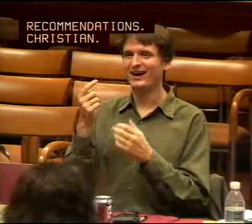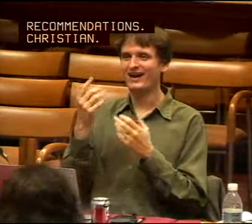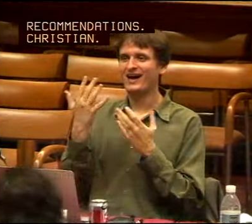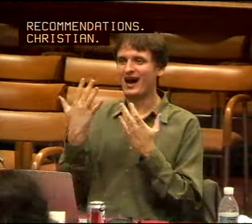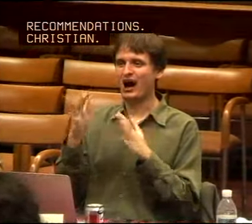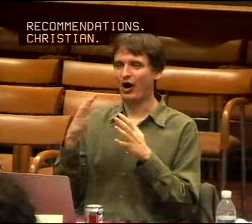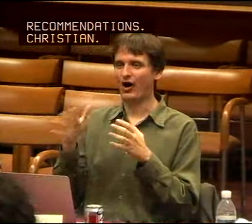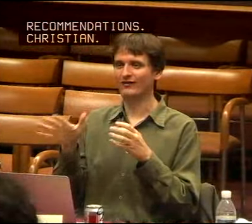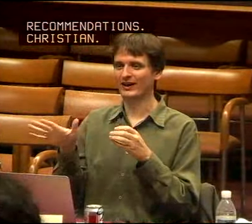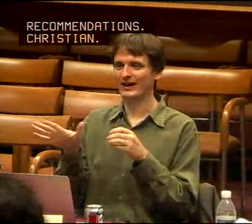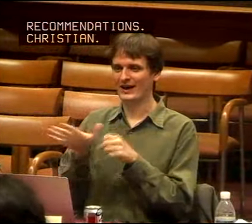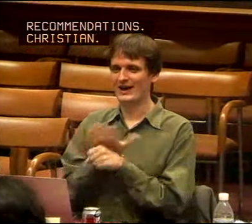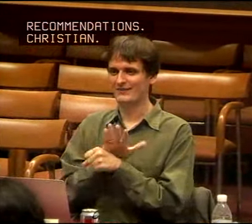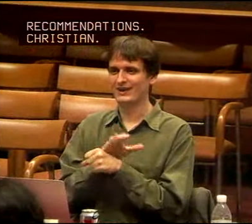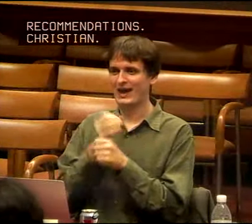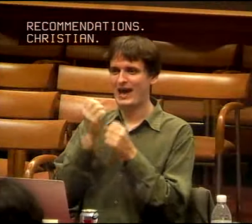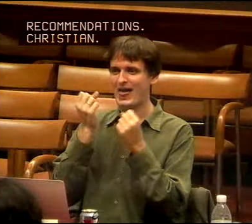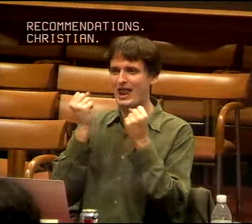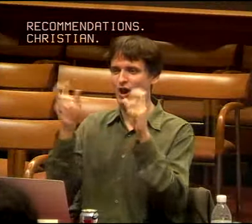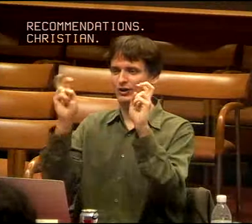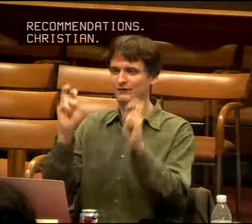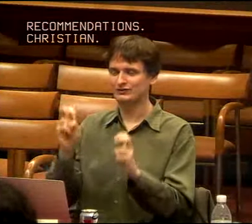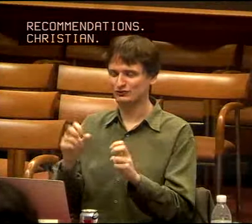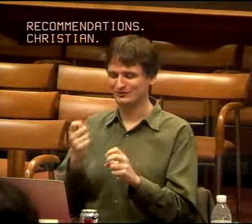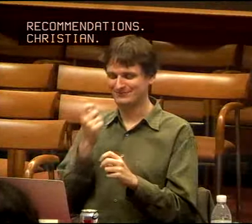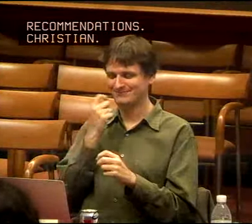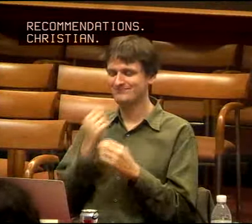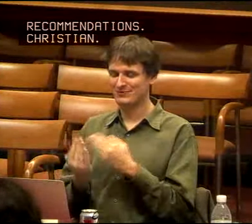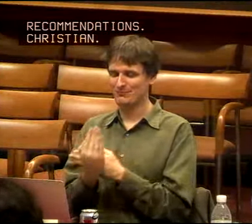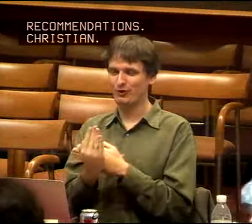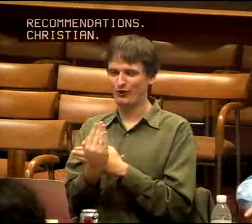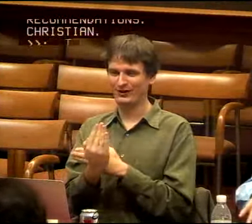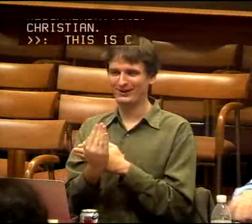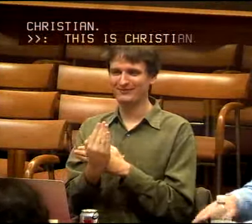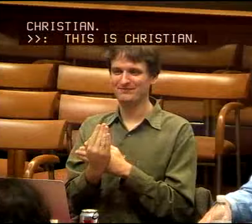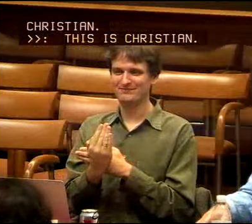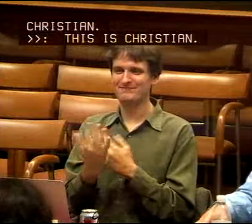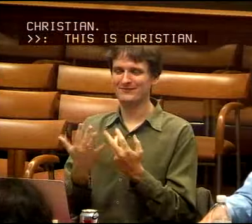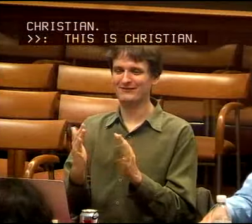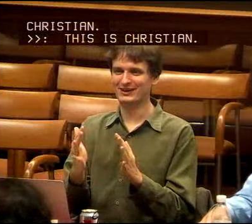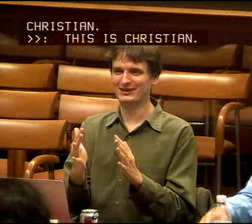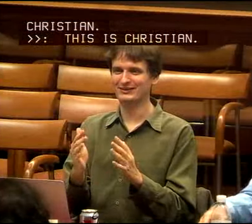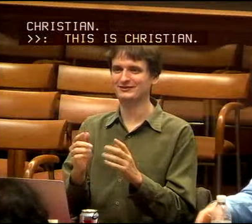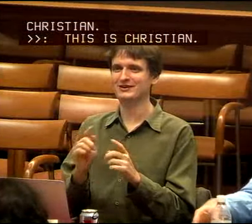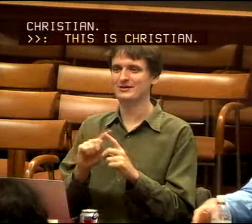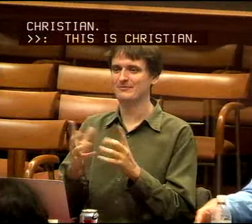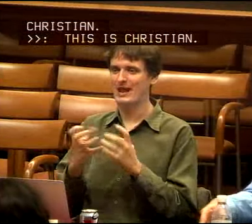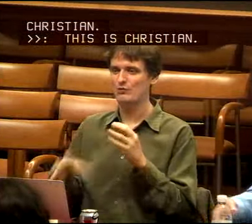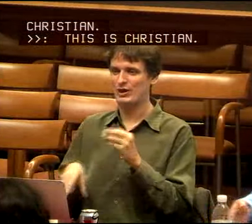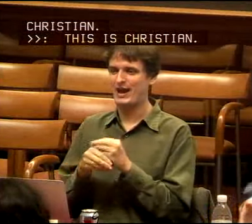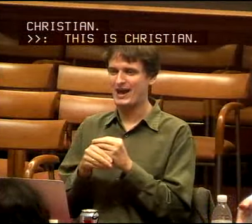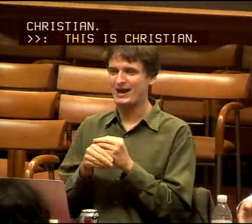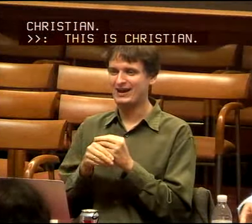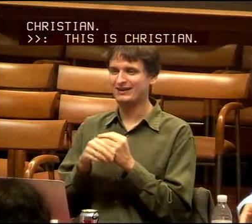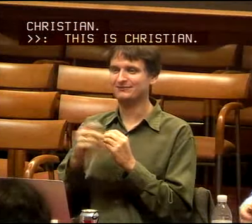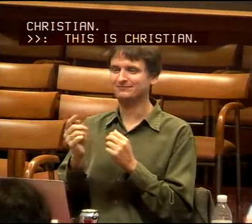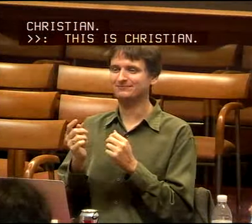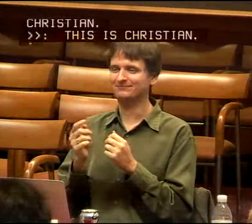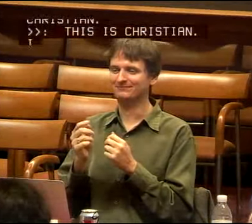This is Christian. I think we've already covered a lot of issues this morning, but I do want